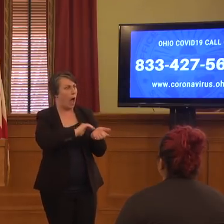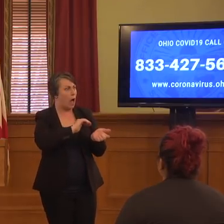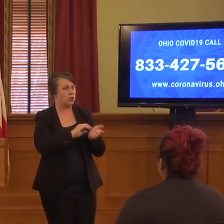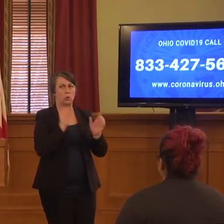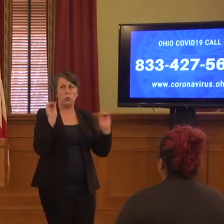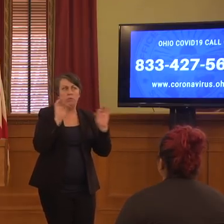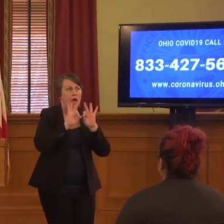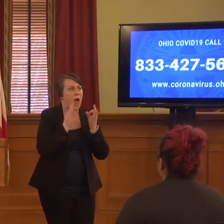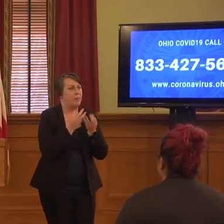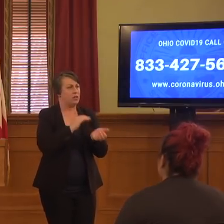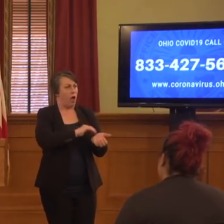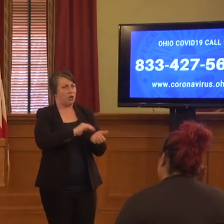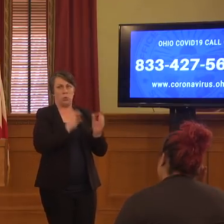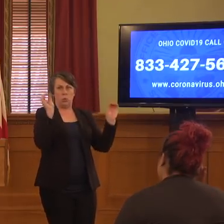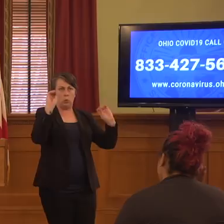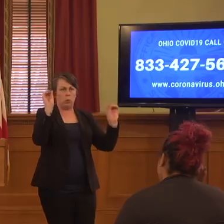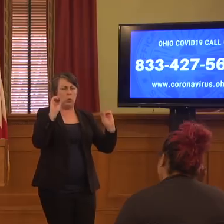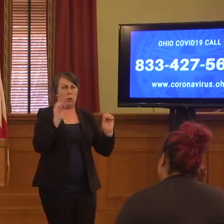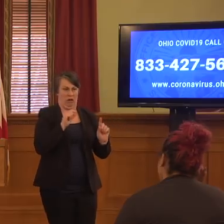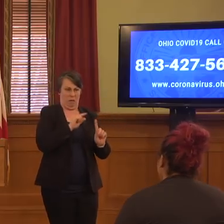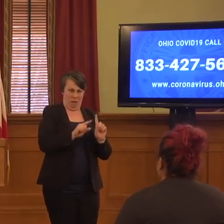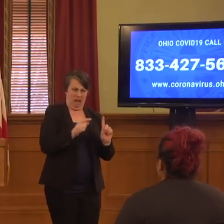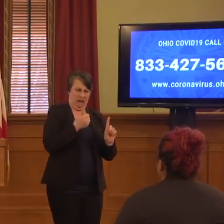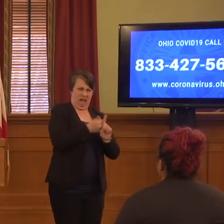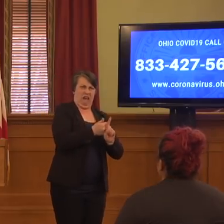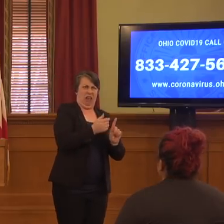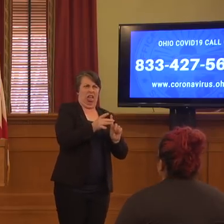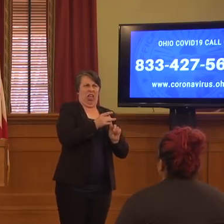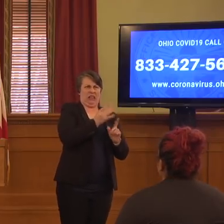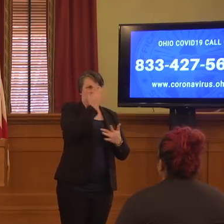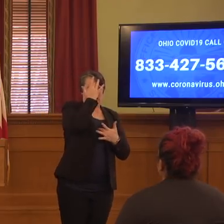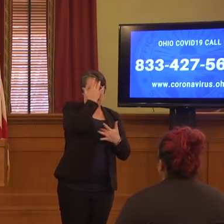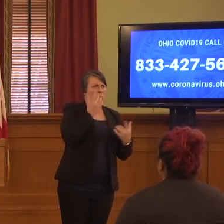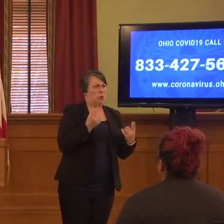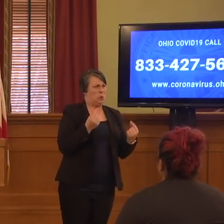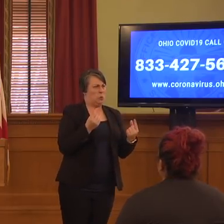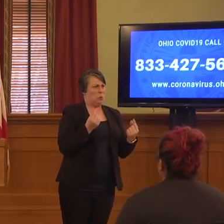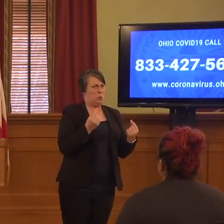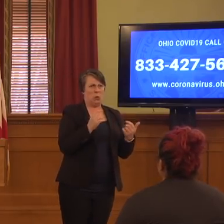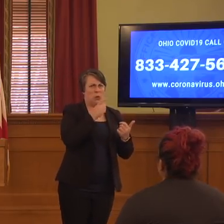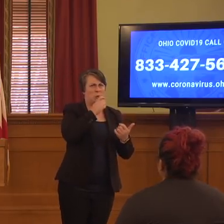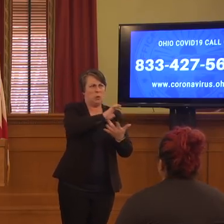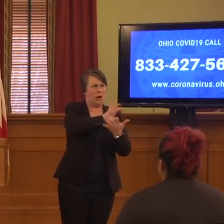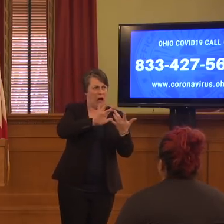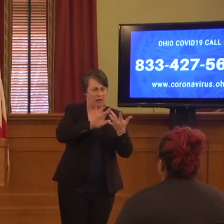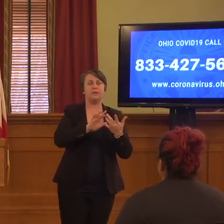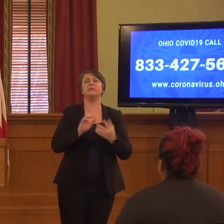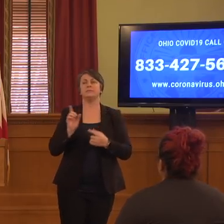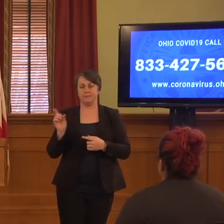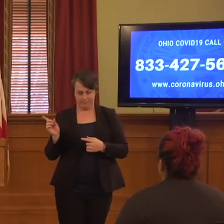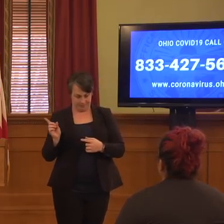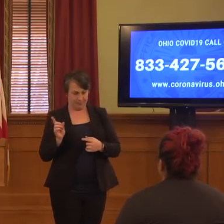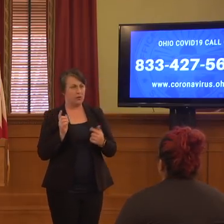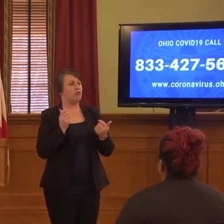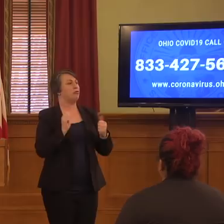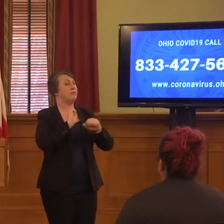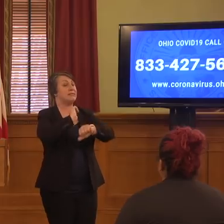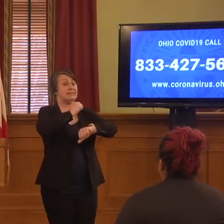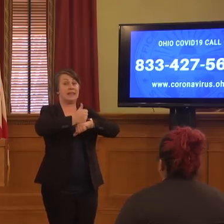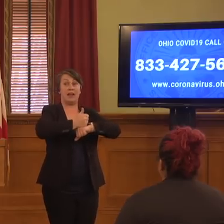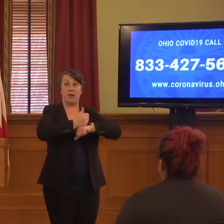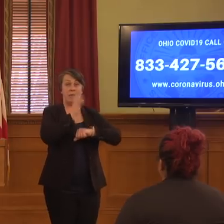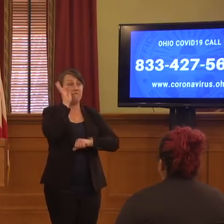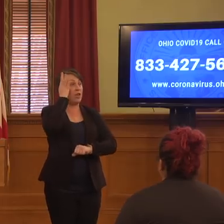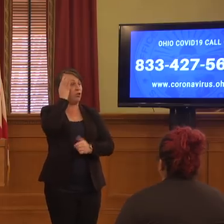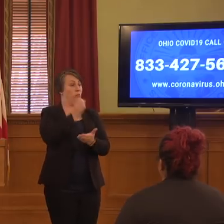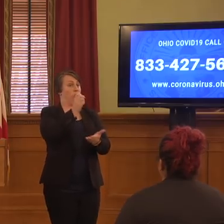who should they call if they're exhibiting signs? Our FQHCs are really wanting to step up, our federally qualified health centers. We